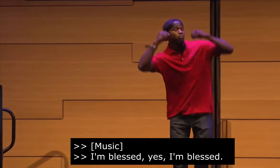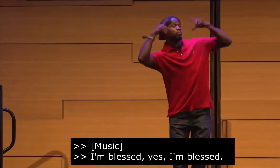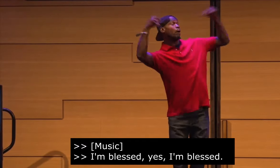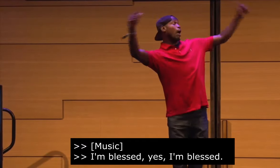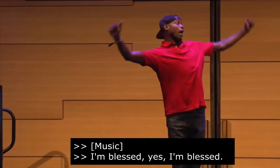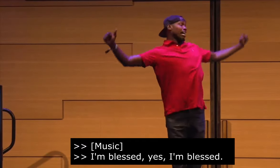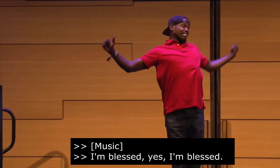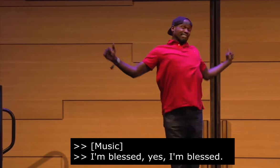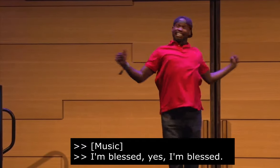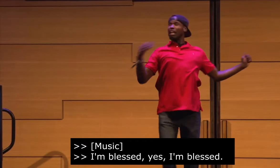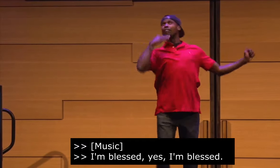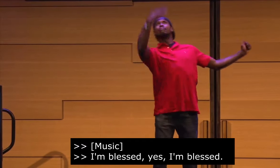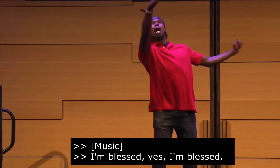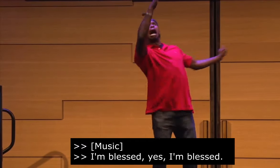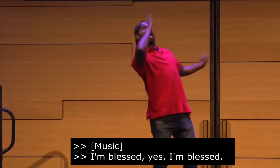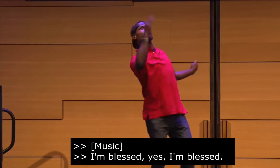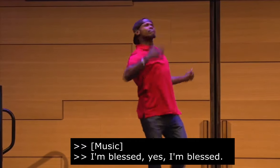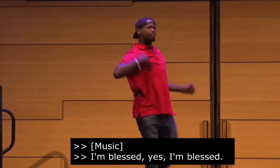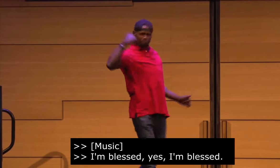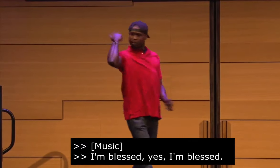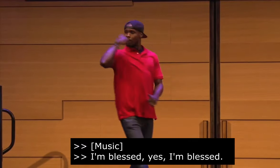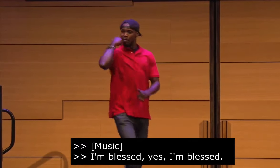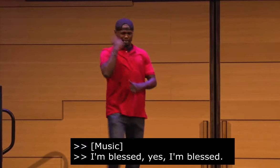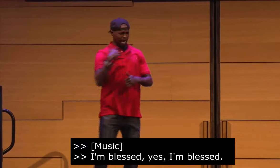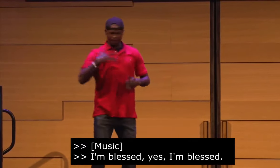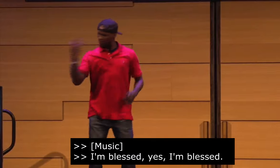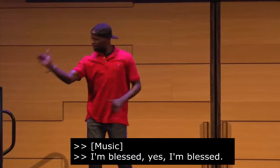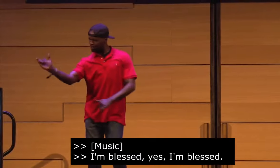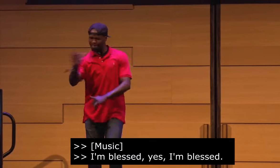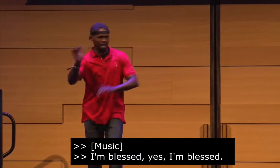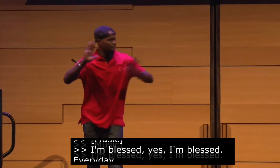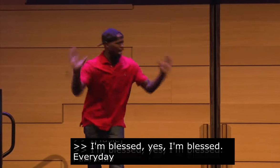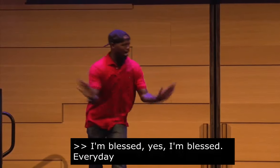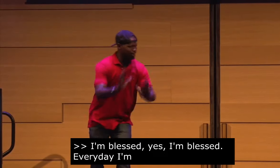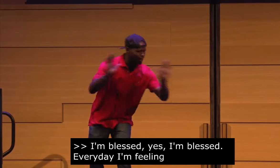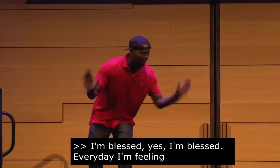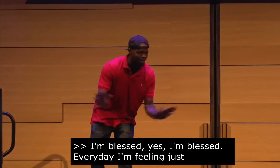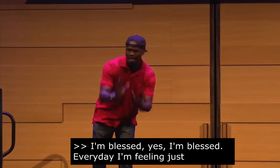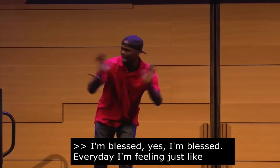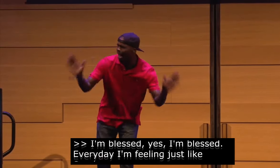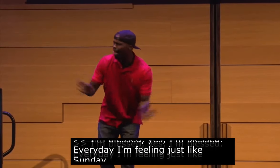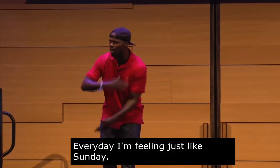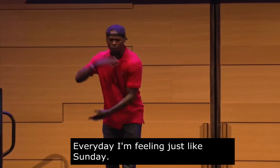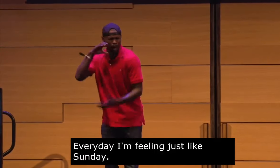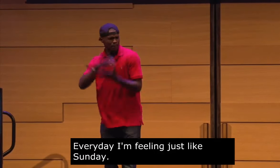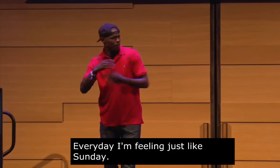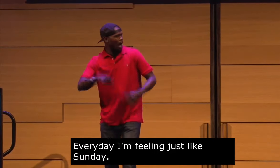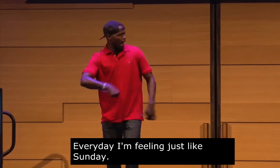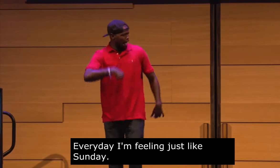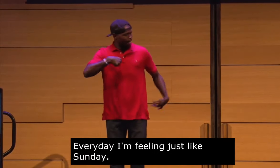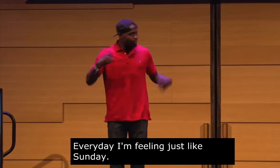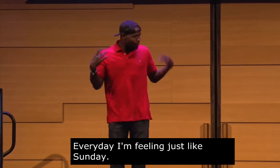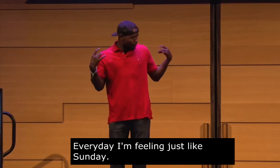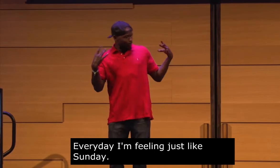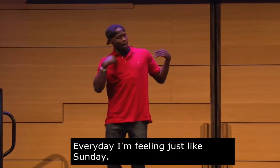Waking up, thanking God. Every day is feeling just like Sunday. Watch me fly, by